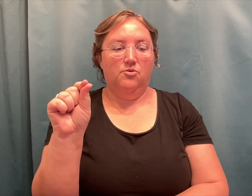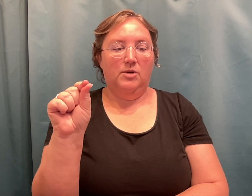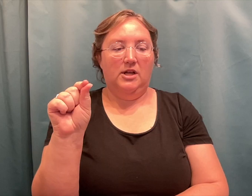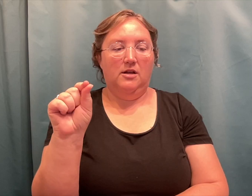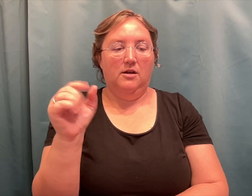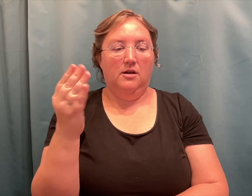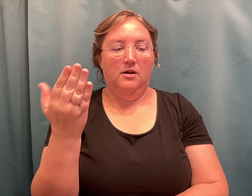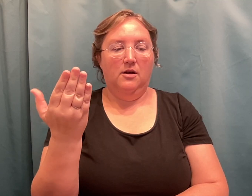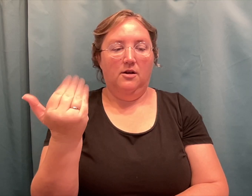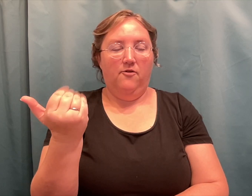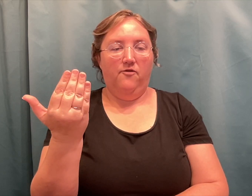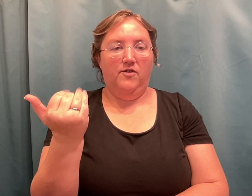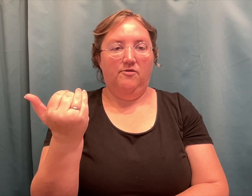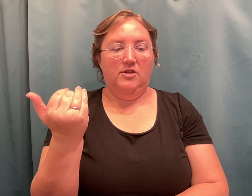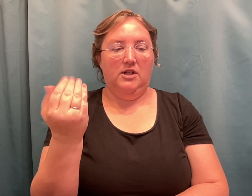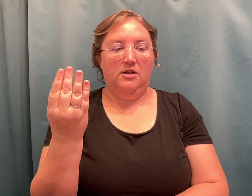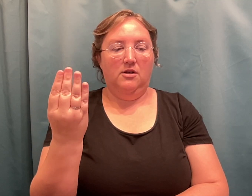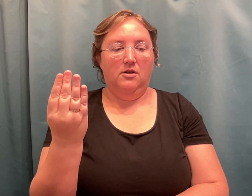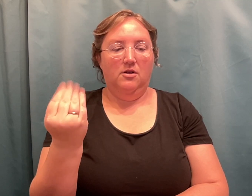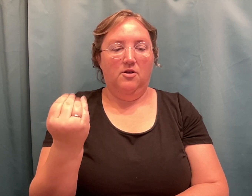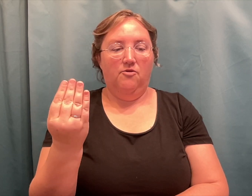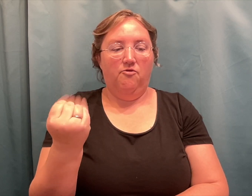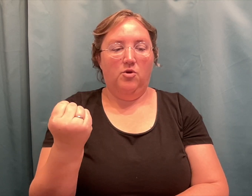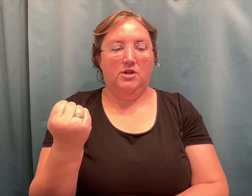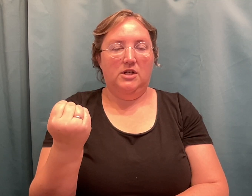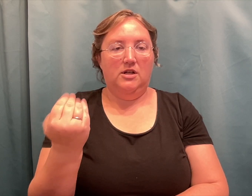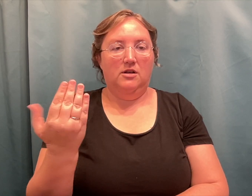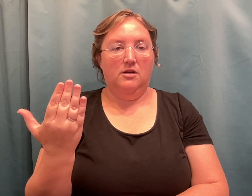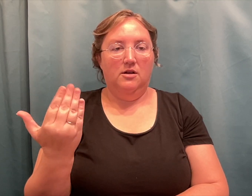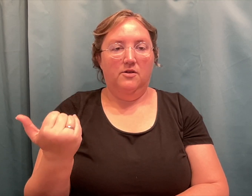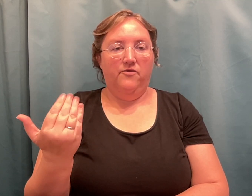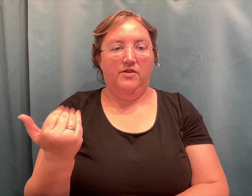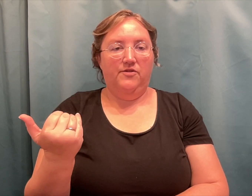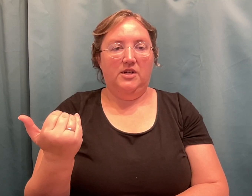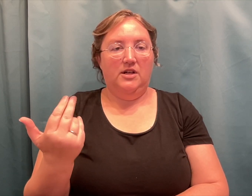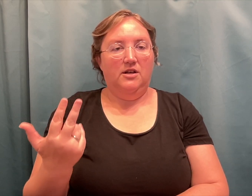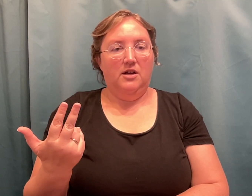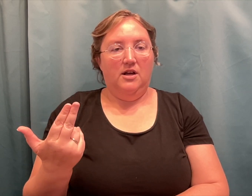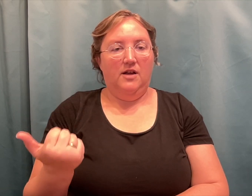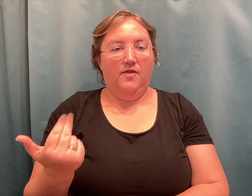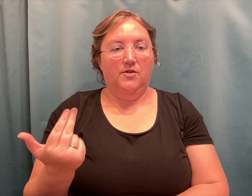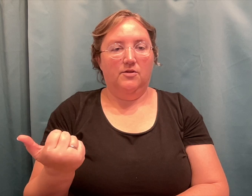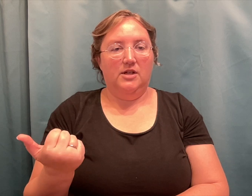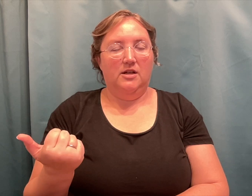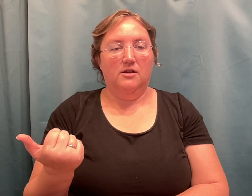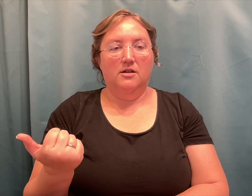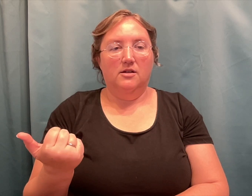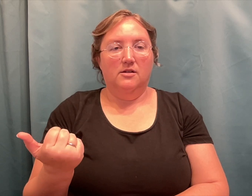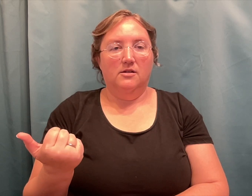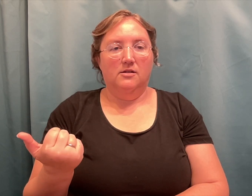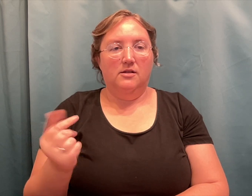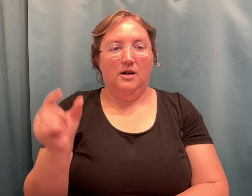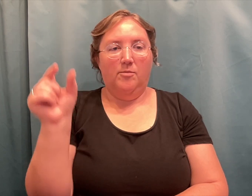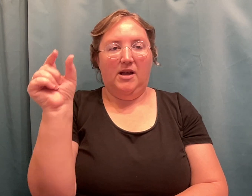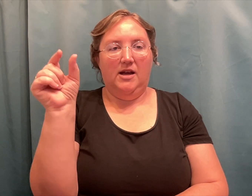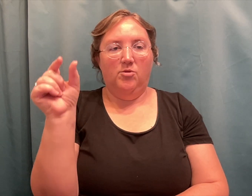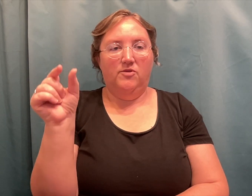20, 15, 14, 15, and 13. See how my hand moved down